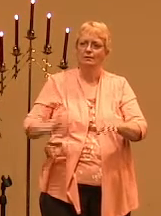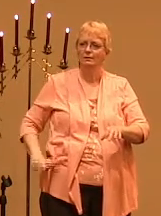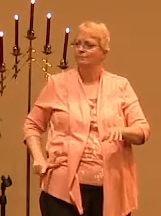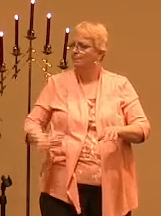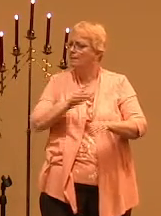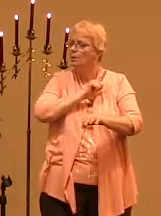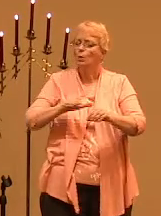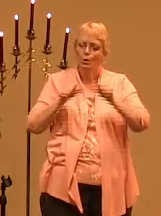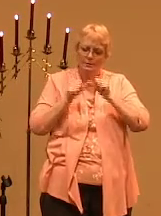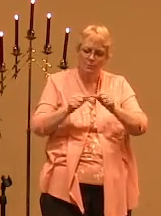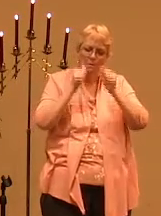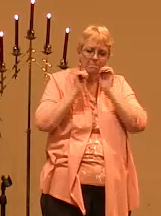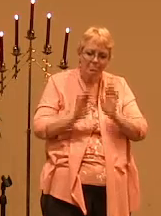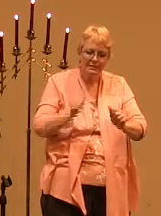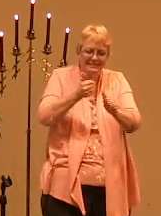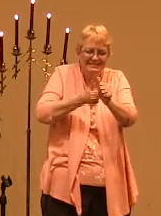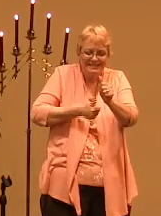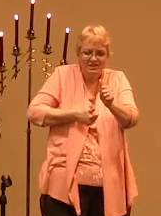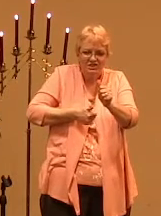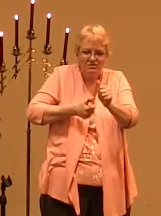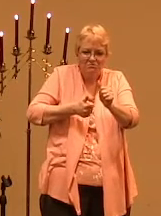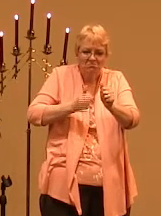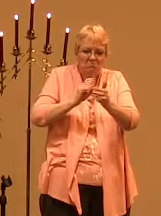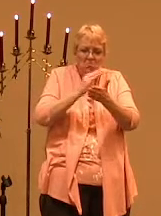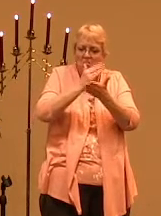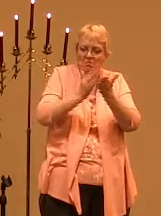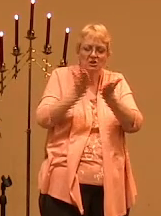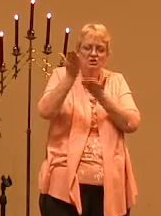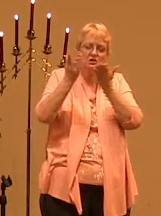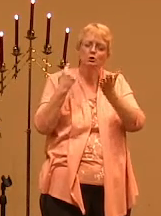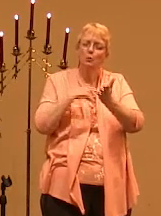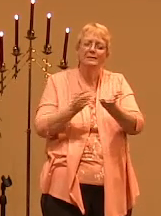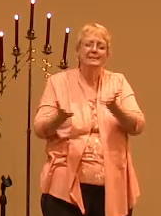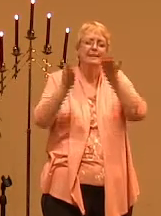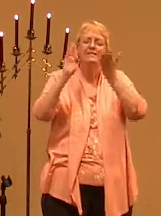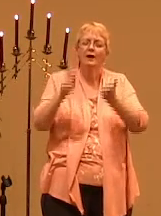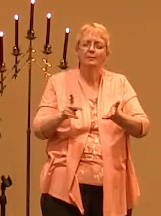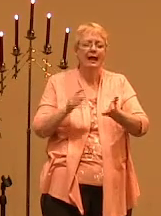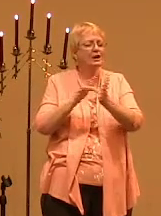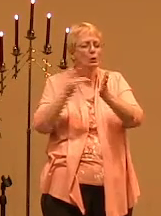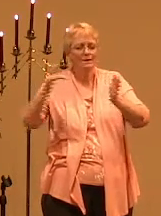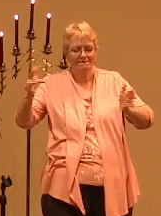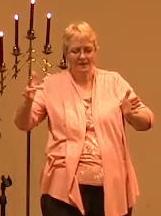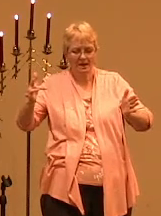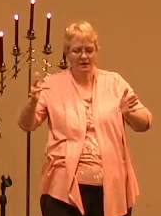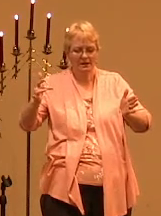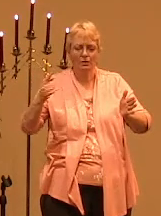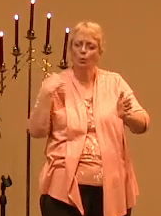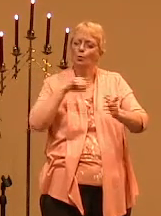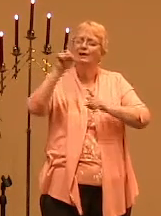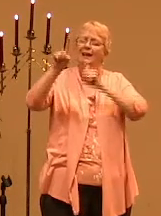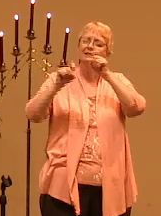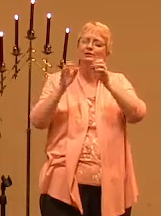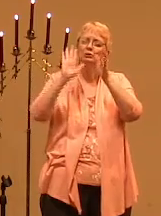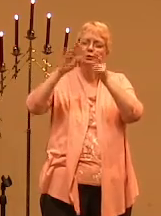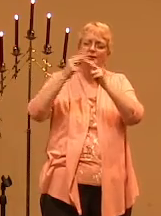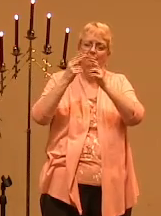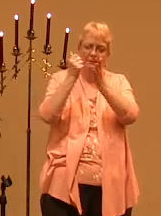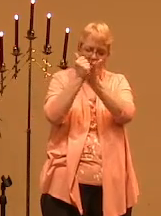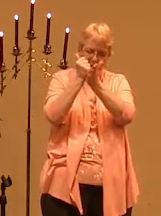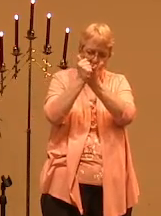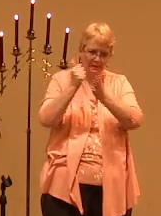Lord, continue to bless the rest of this service, Lord, that you be exalted and glorified, and we ask it in your